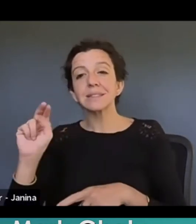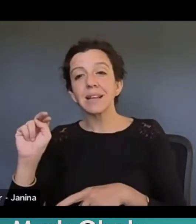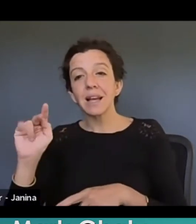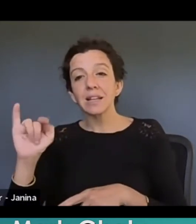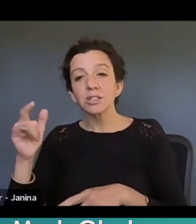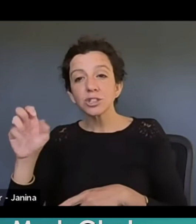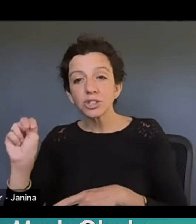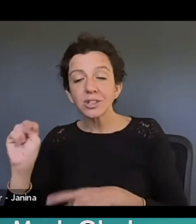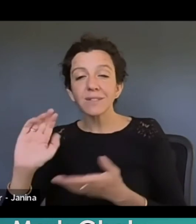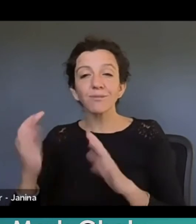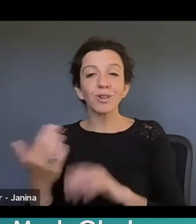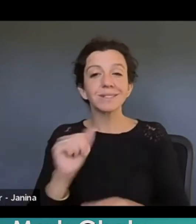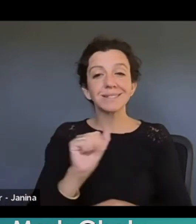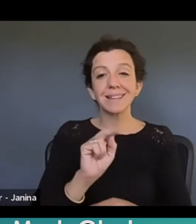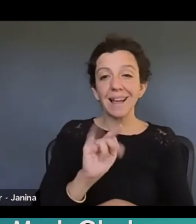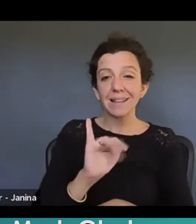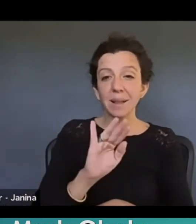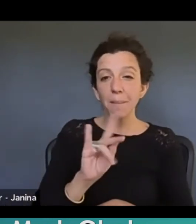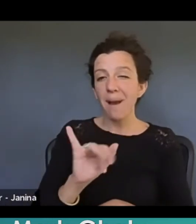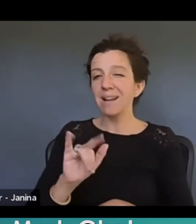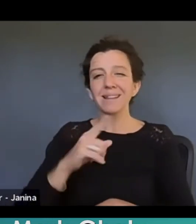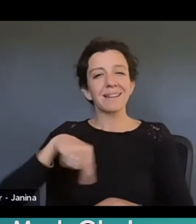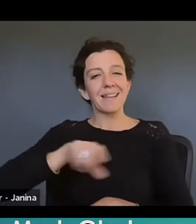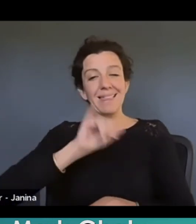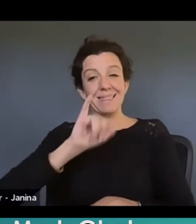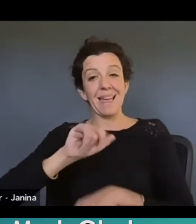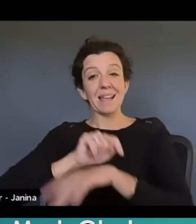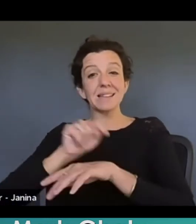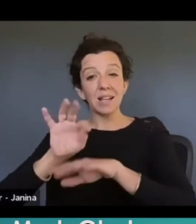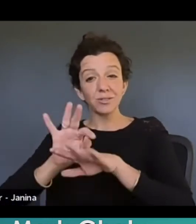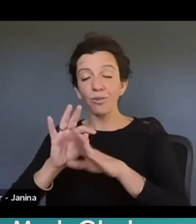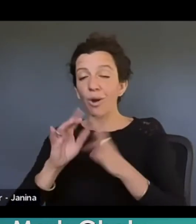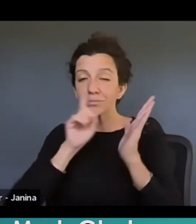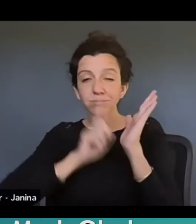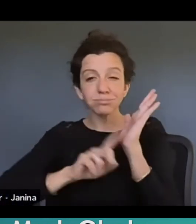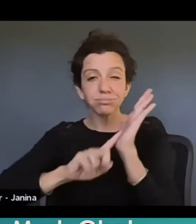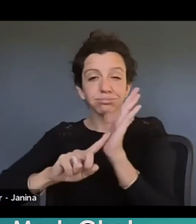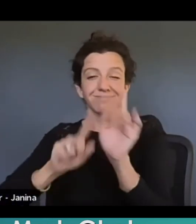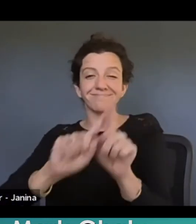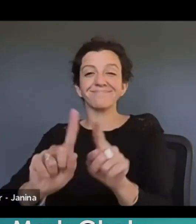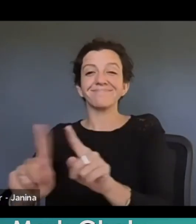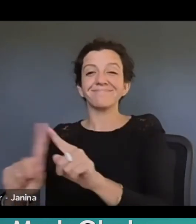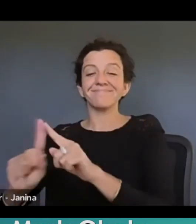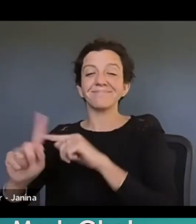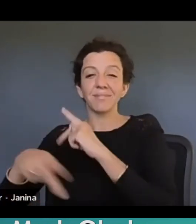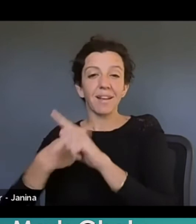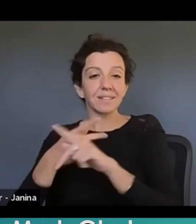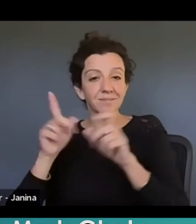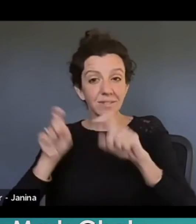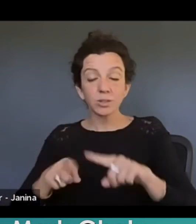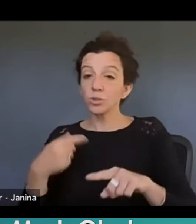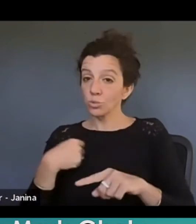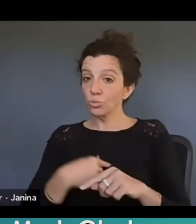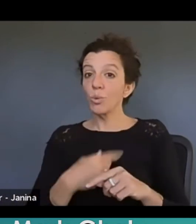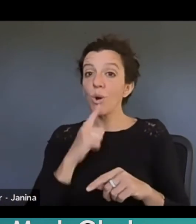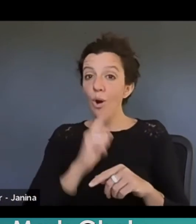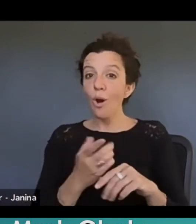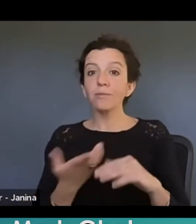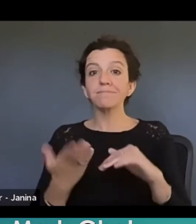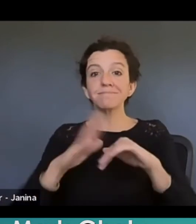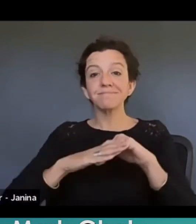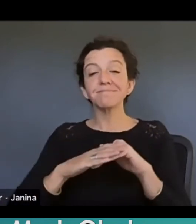bring a robust plan to California. We're building up all of these opportunities. We have a number of folks on our team